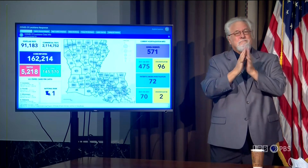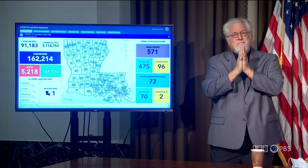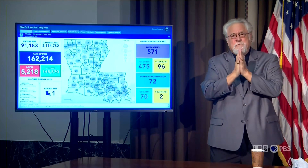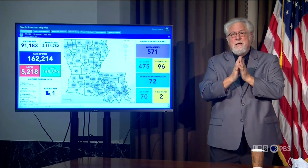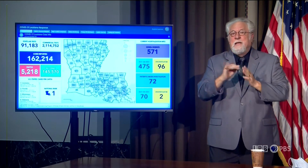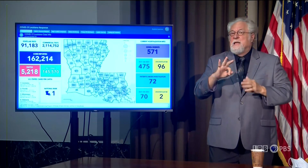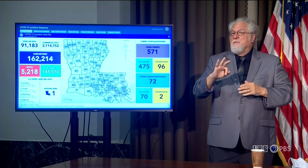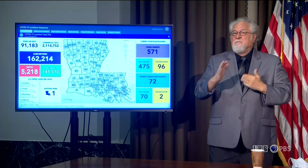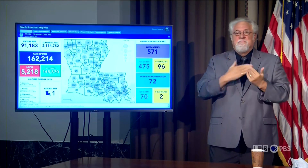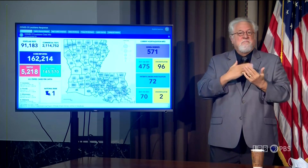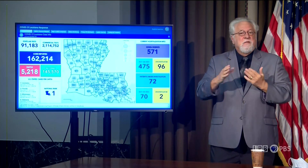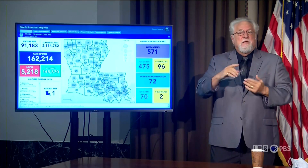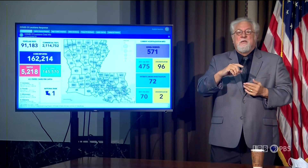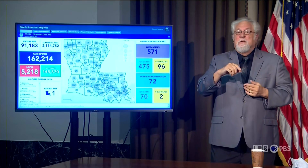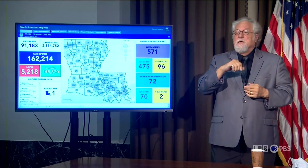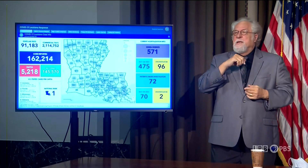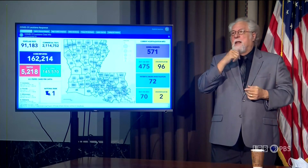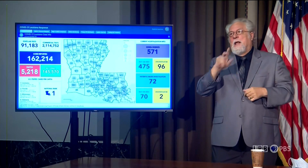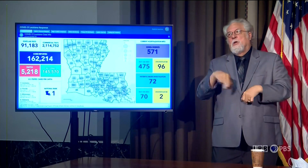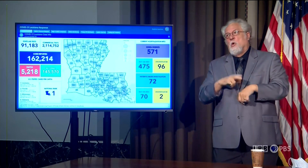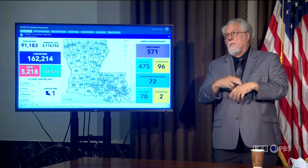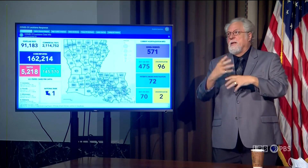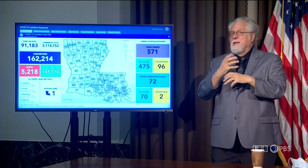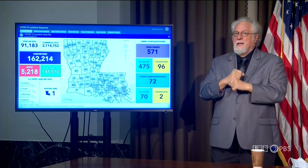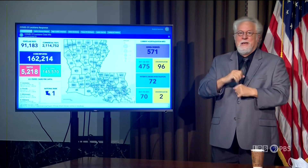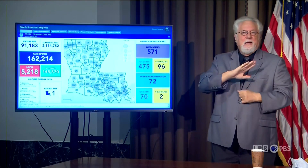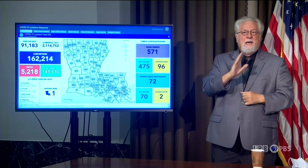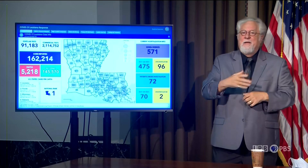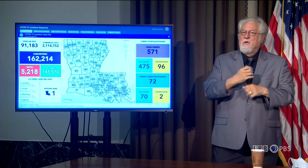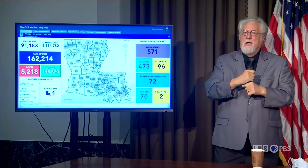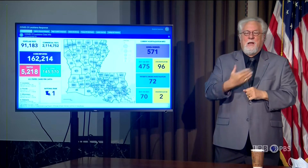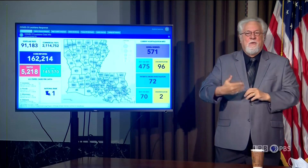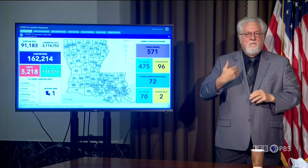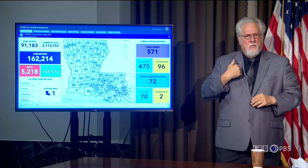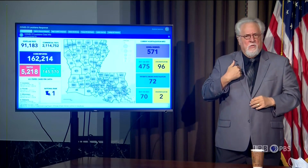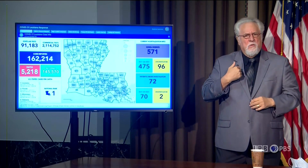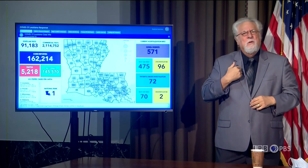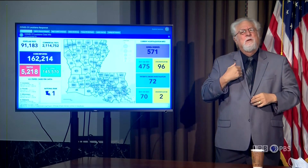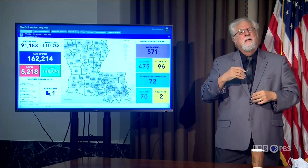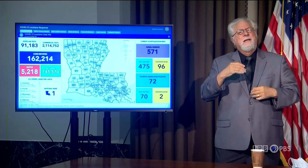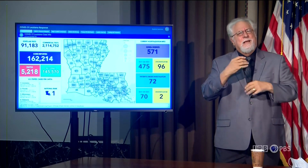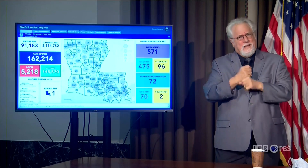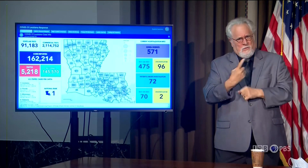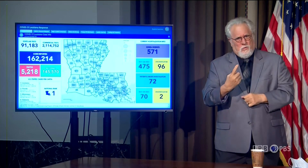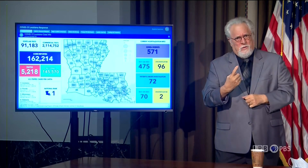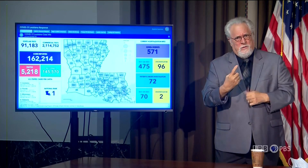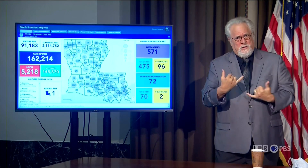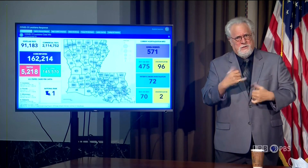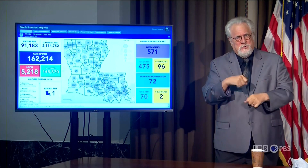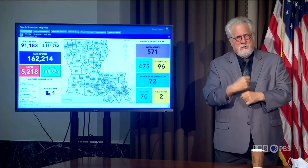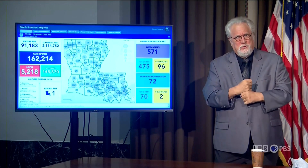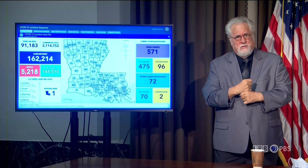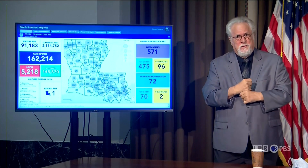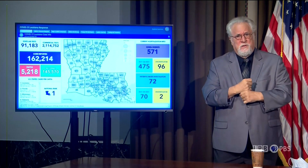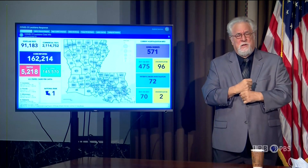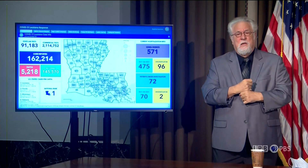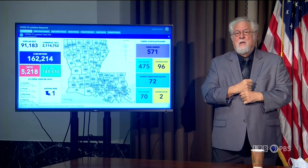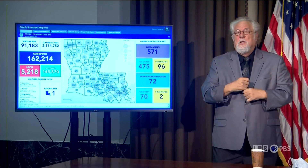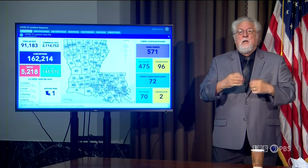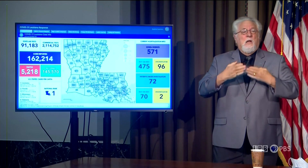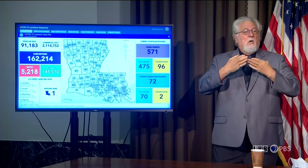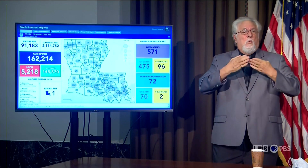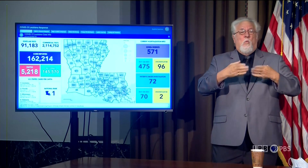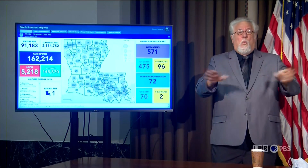if you normally don't get flu shots, even if you've never gotten a flu shot, make a plan, get a flu shot this year. They are